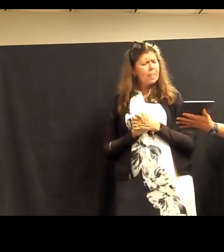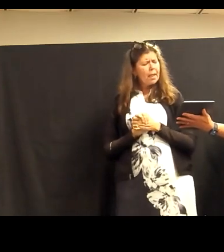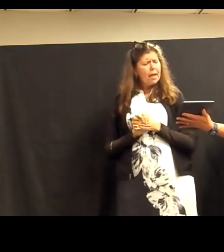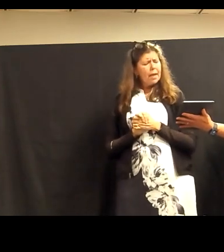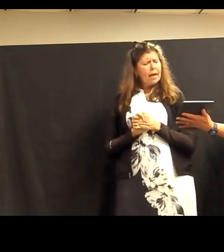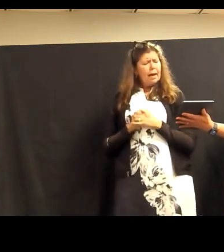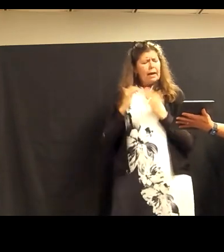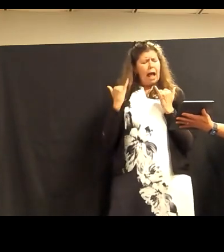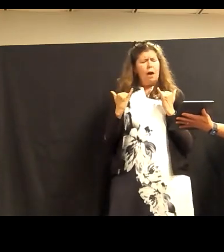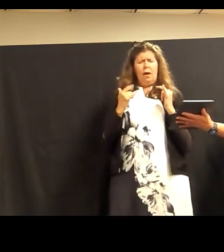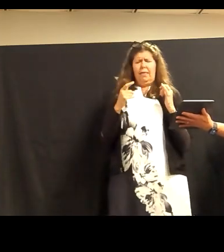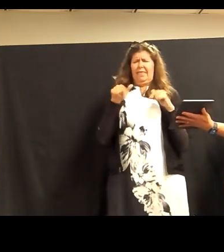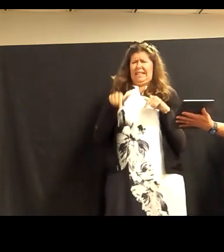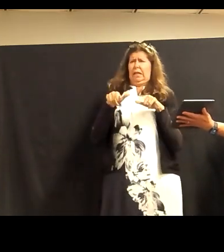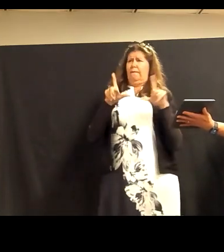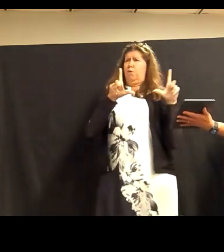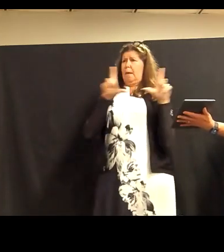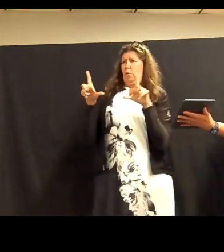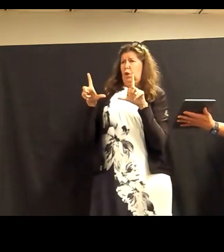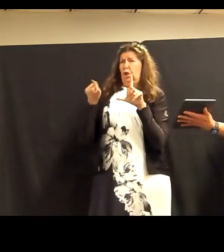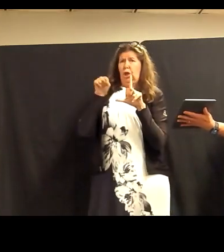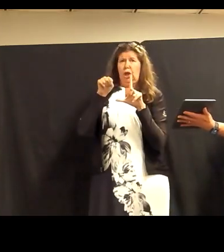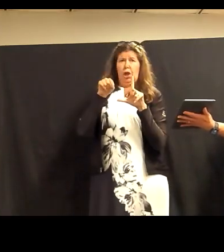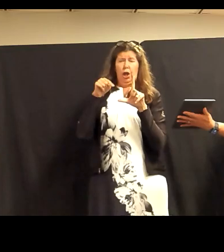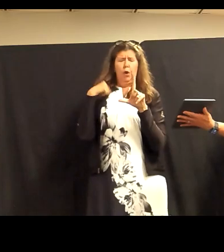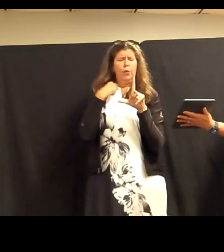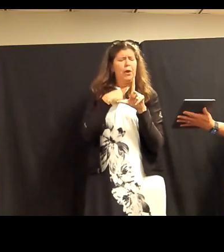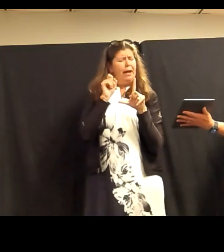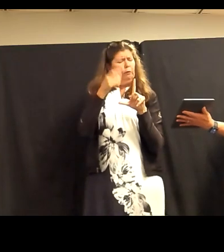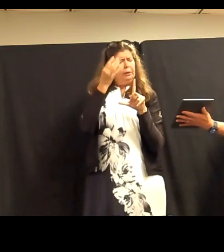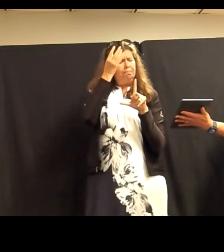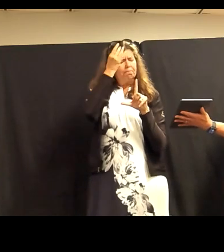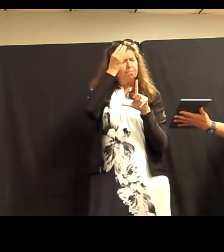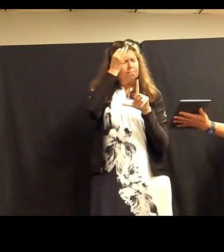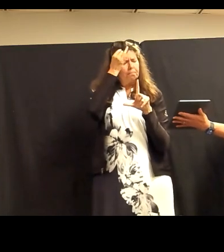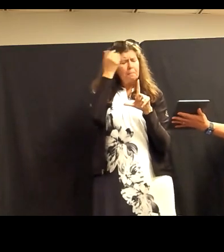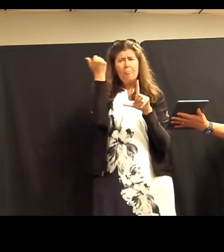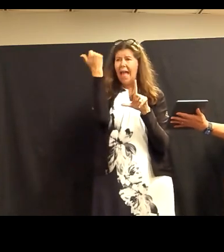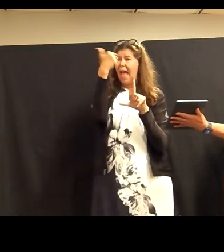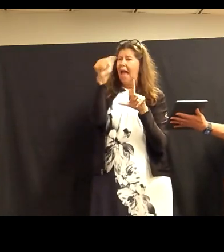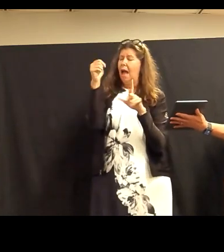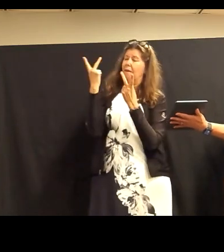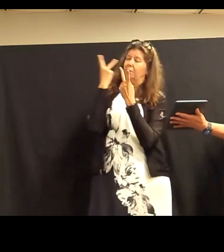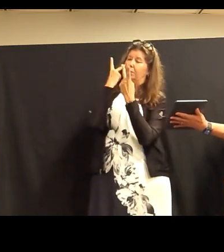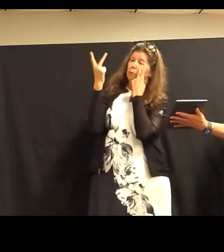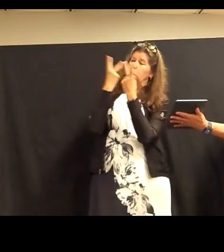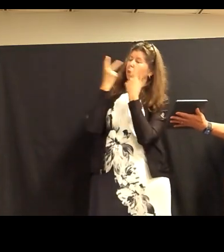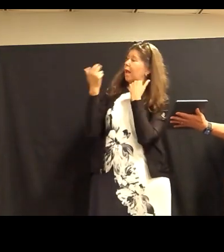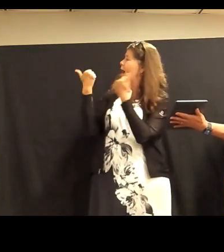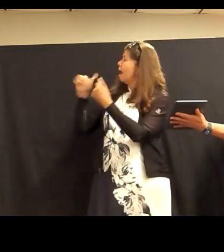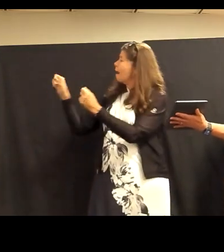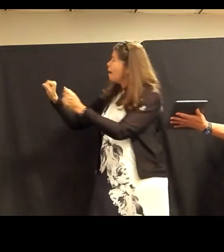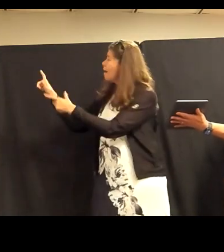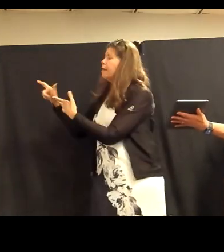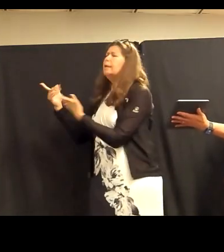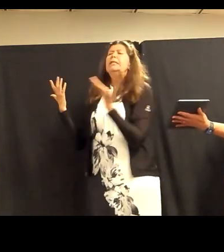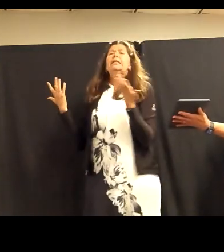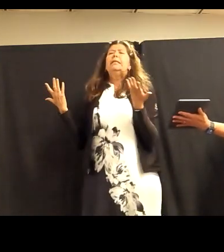Phonocentrism is real. I acknowledge that, and we see that. But under this framework, it does make me